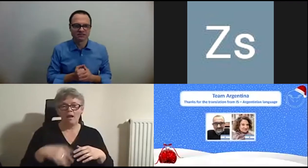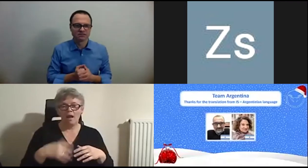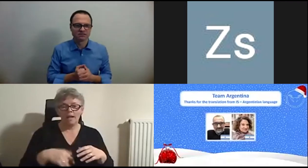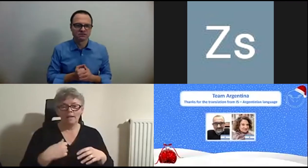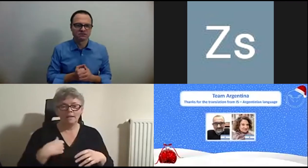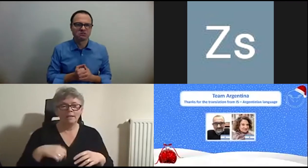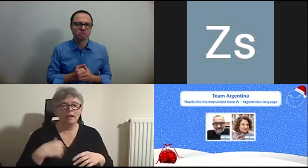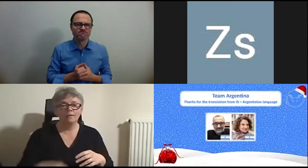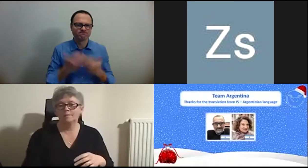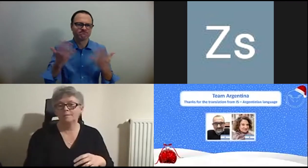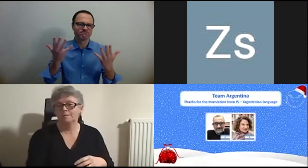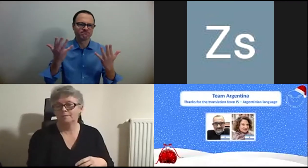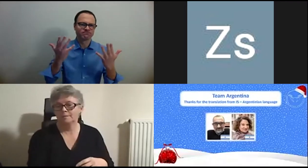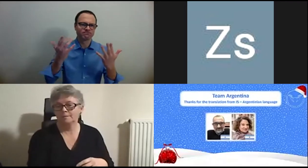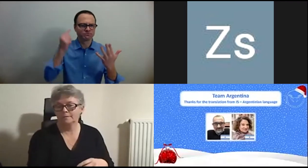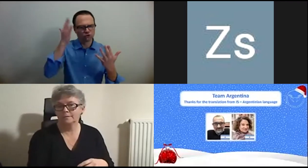Argentina.